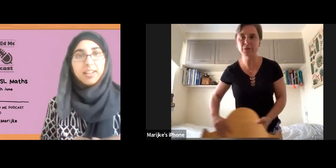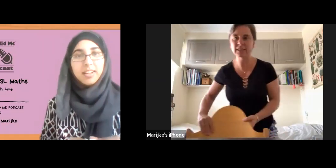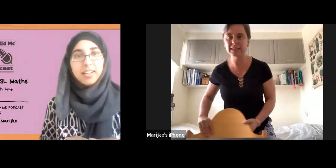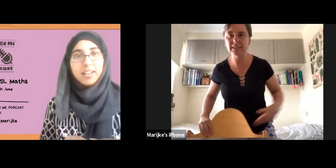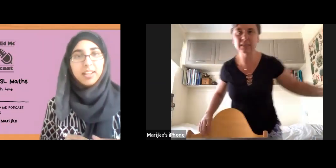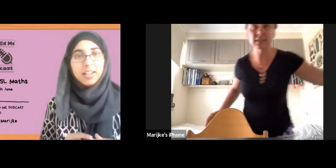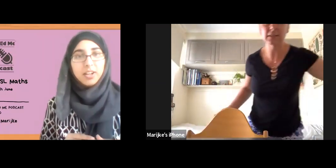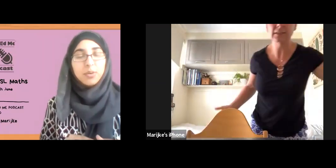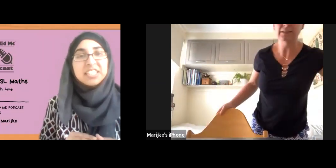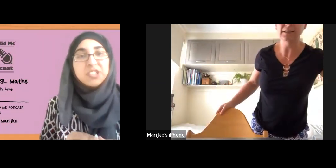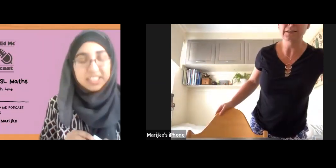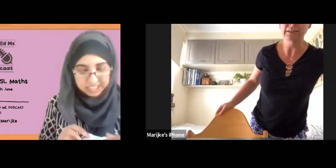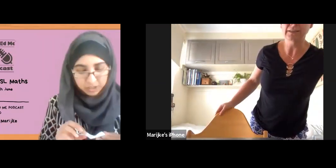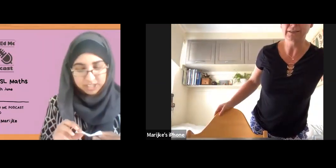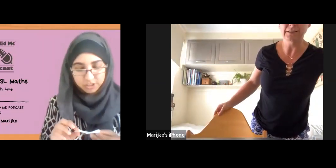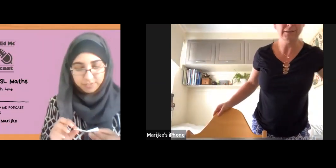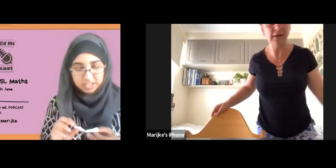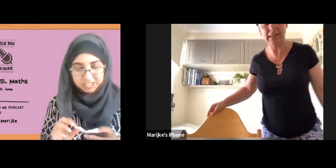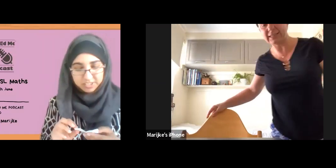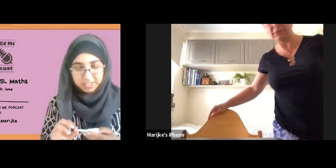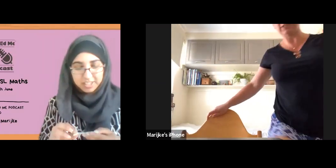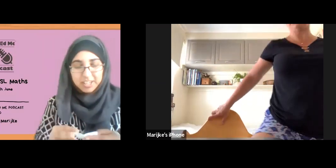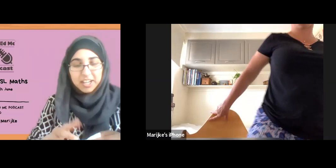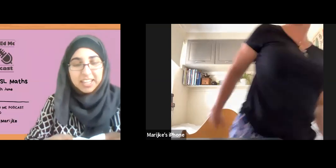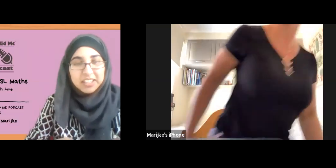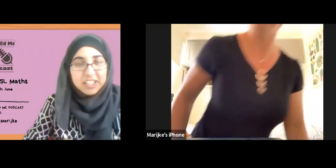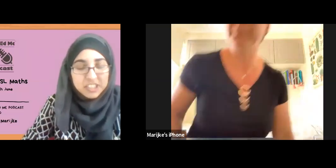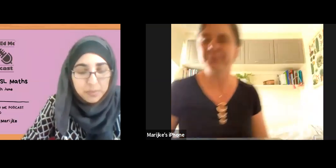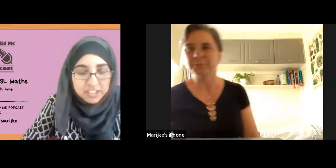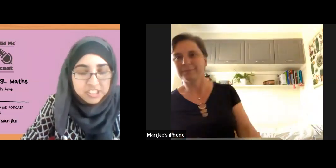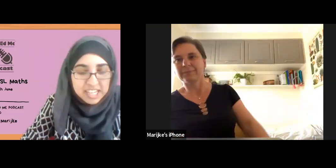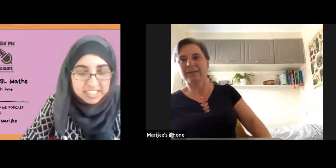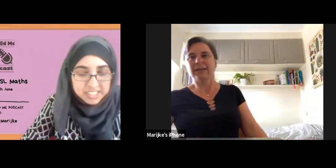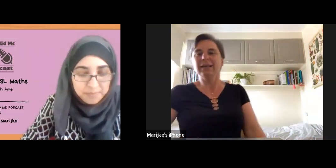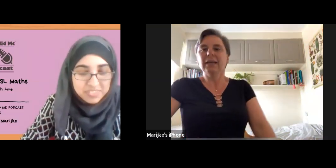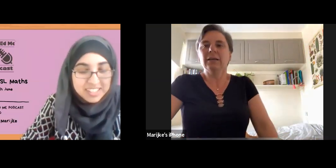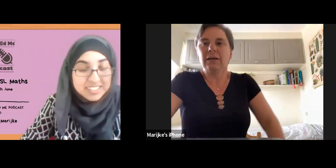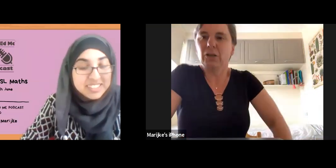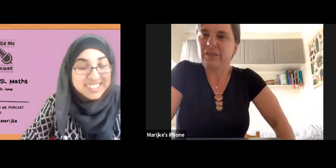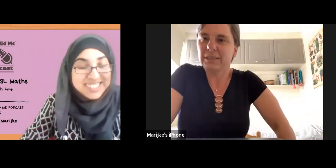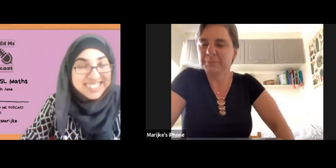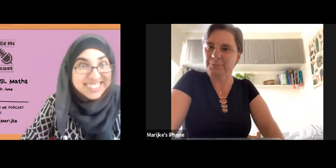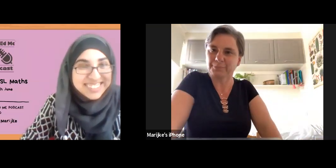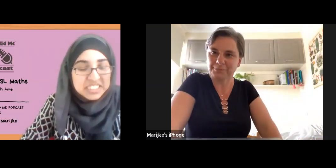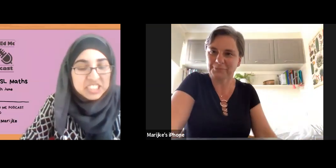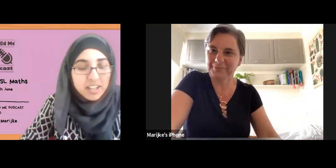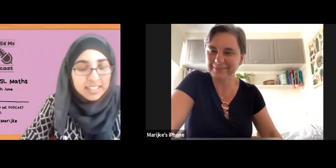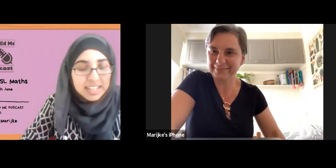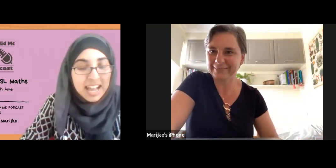need scissors? Let's see the question first. Right, let's see what it is first. Okay, so the question says... Oh, I'm nervous. Design a